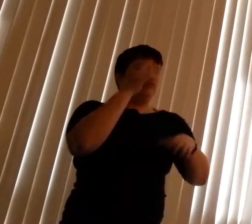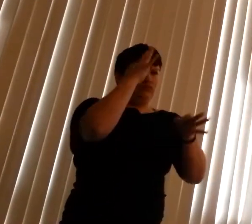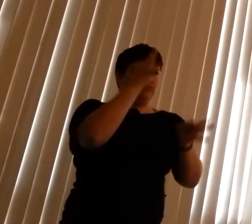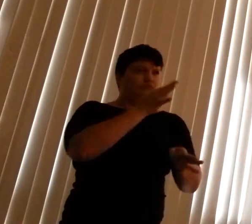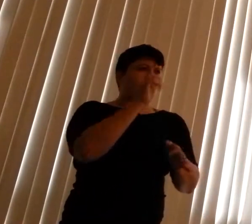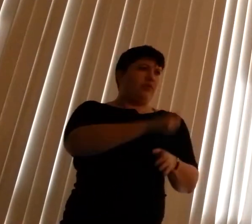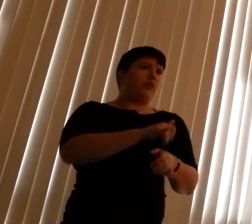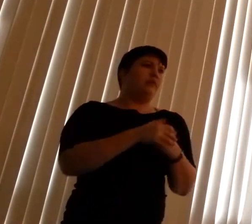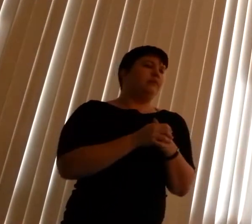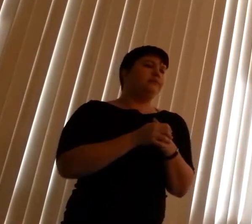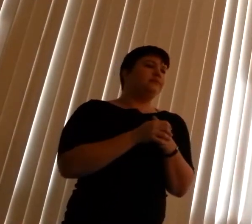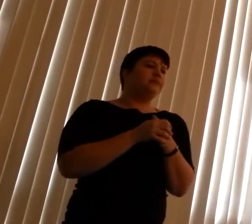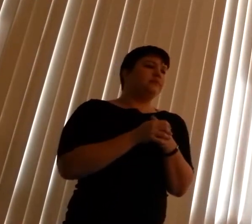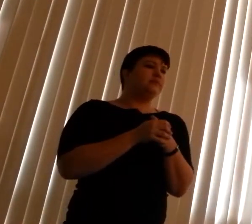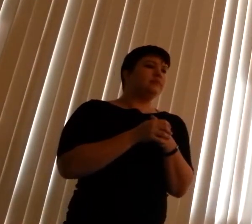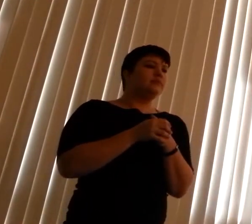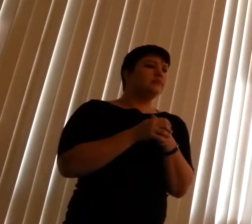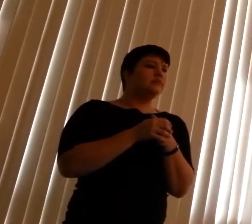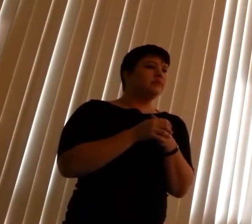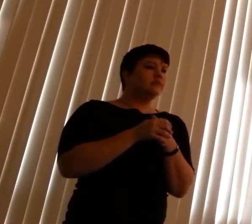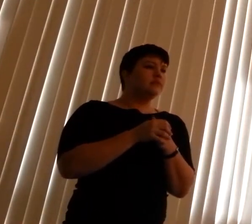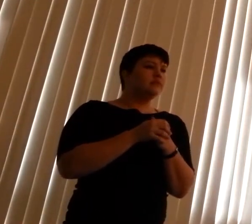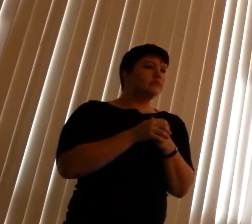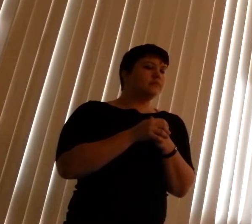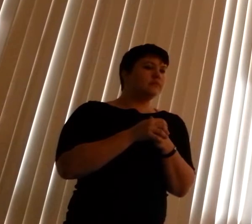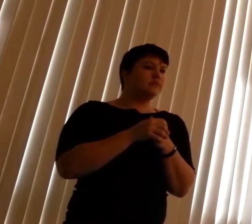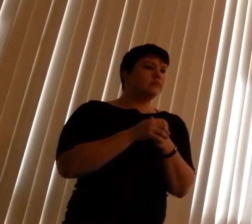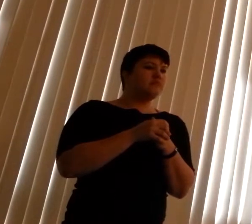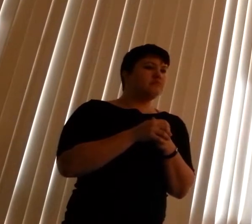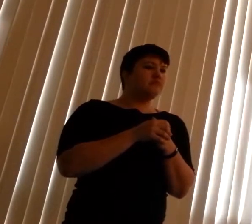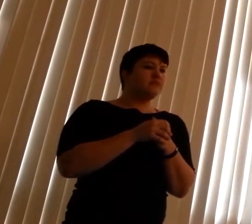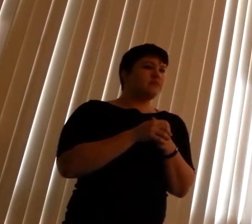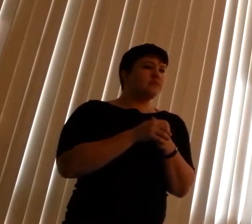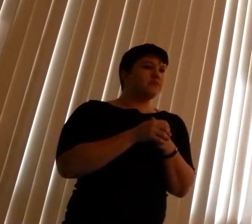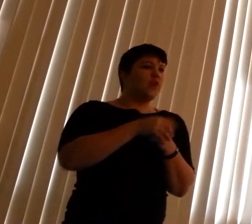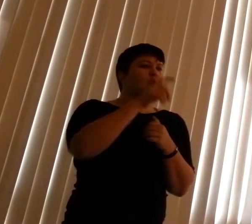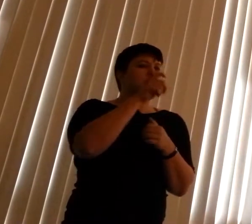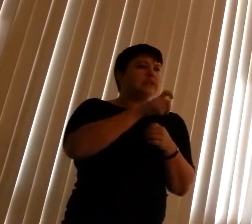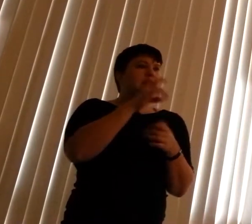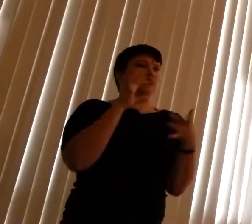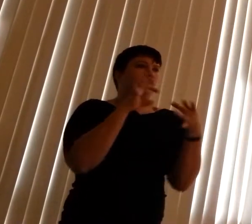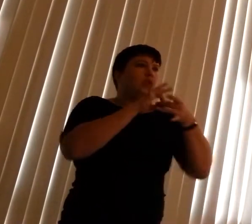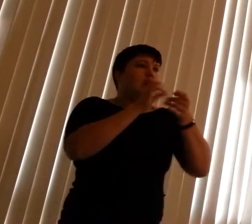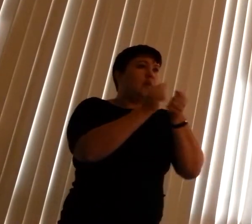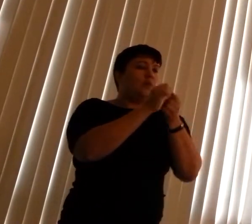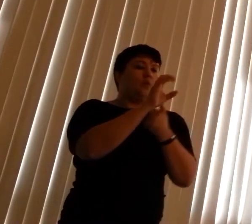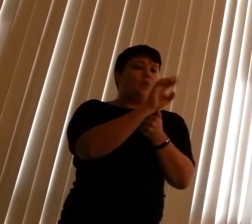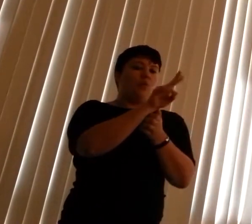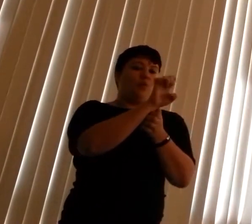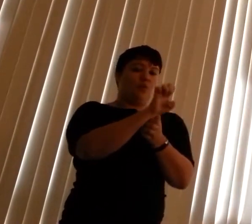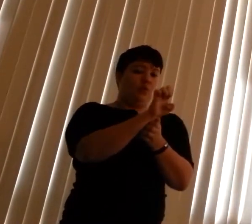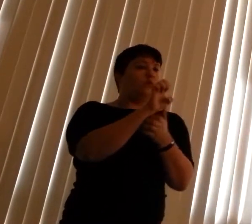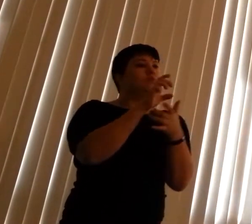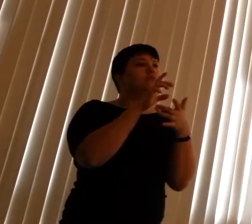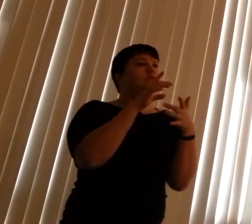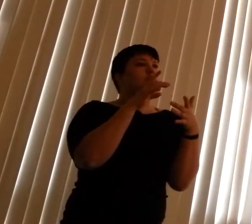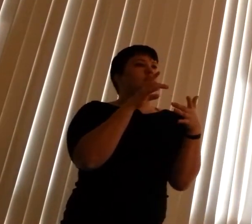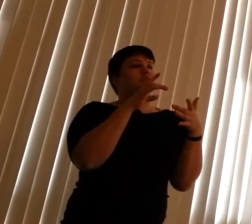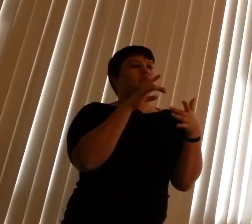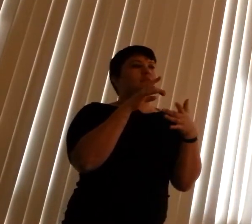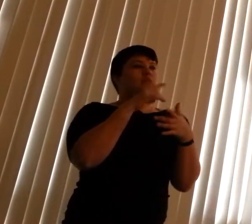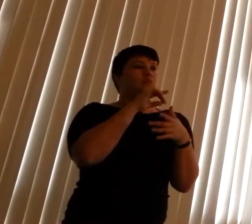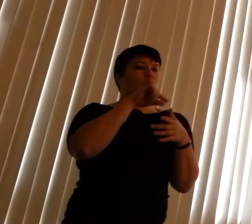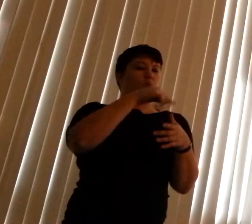correlates positively with quality of life tout court. So we're assuming that if